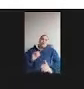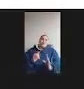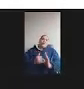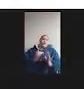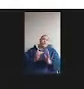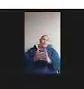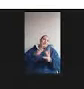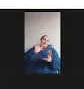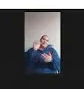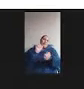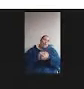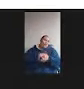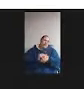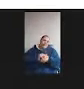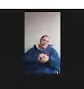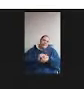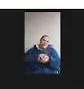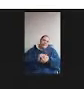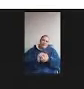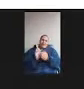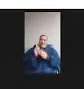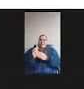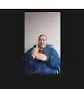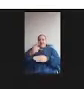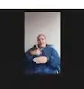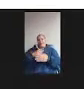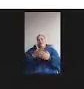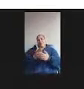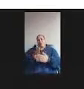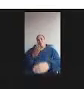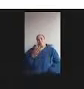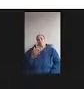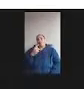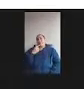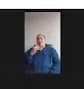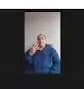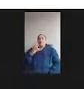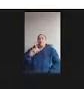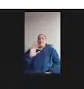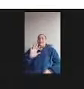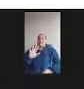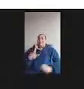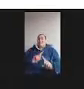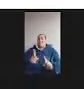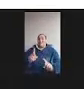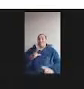just take us through it, say in about 10 minutes, will that be possible?